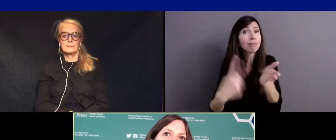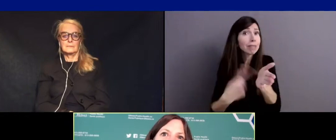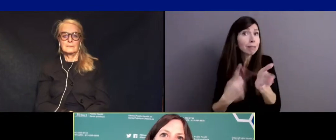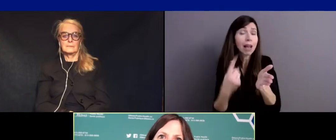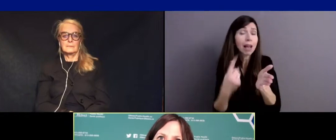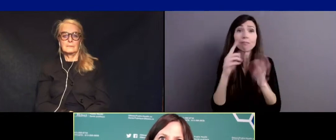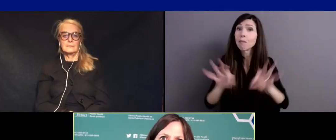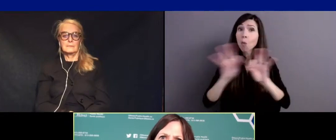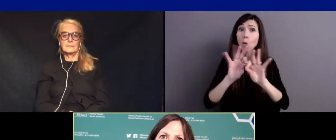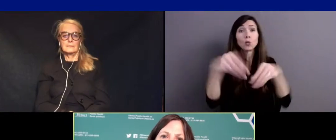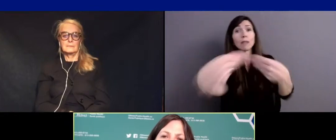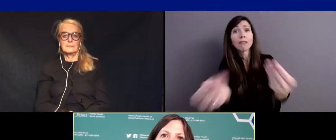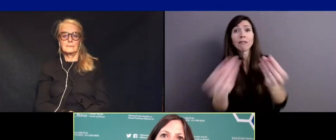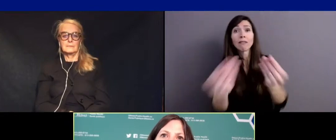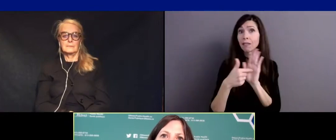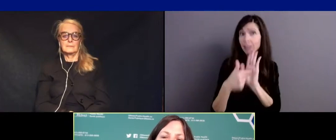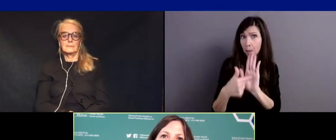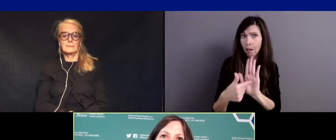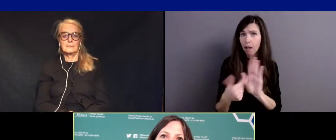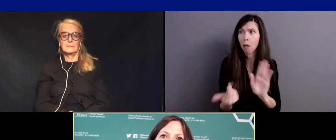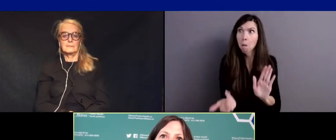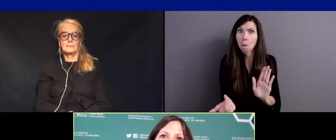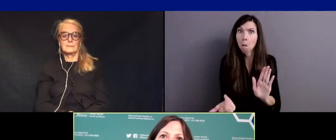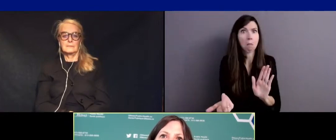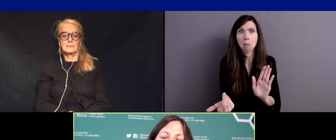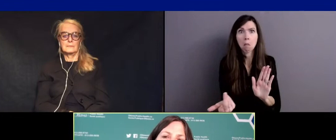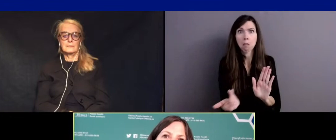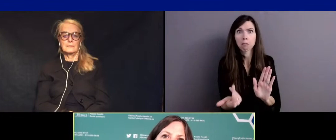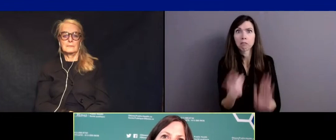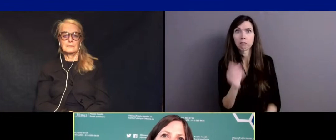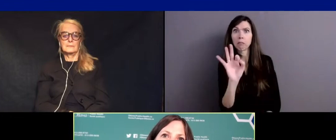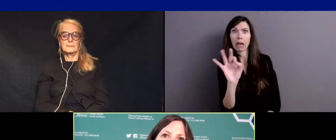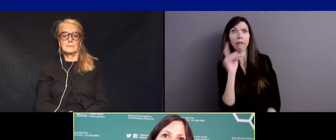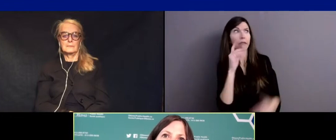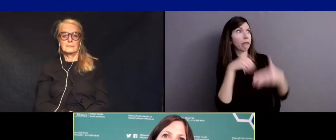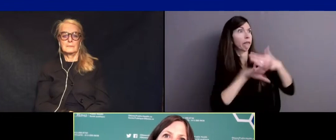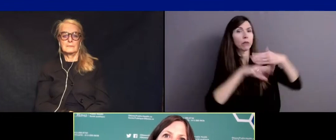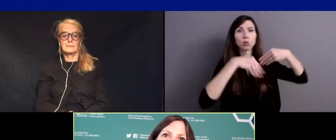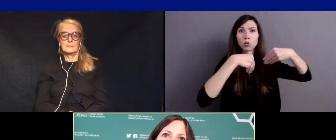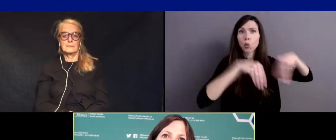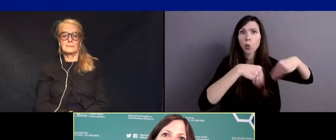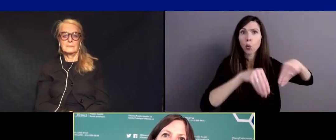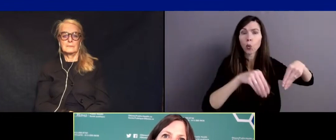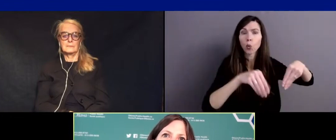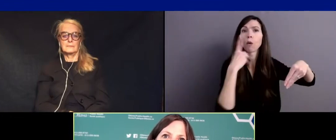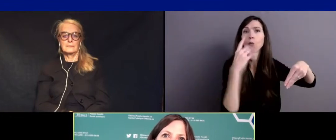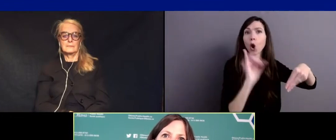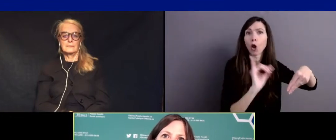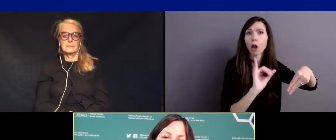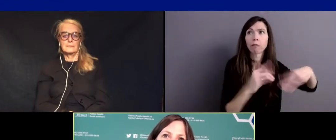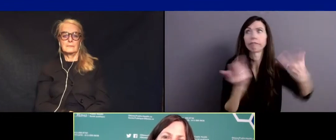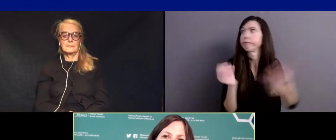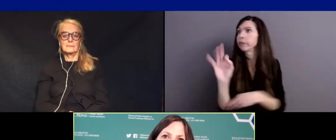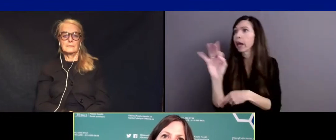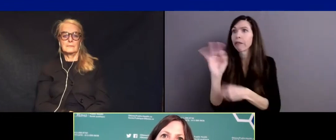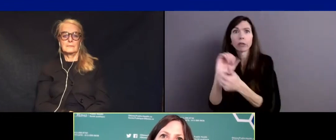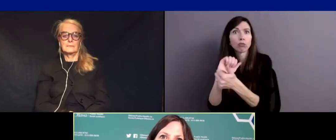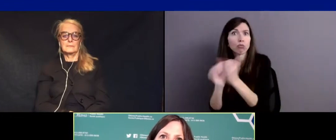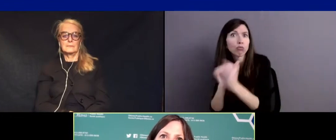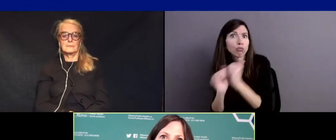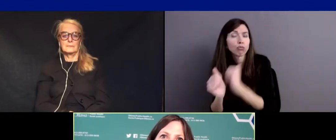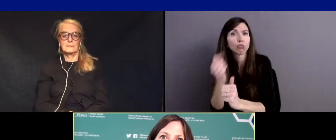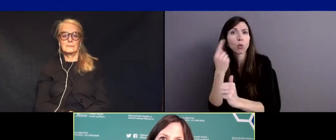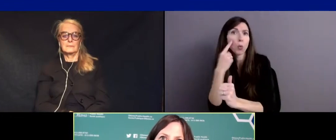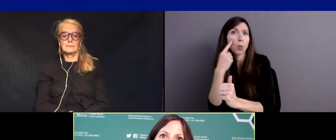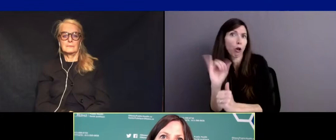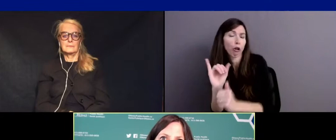in what settings does that mean? It really it is any setting where those things happen, where people